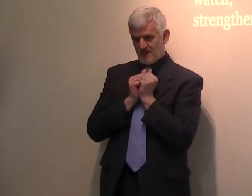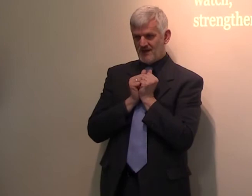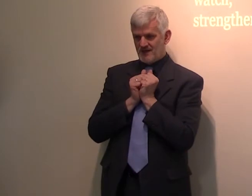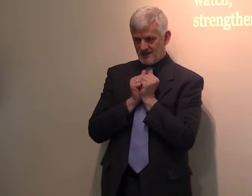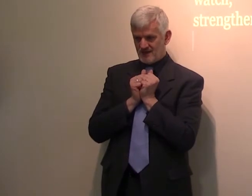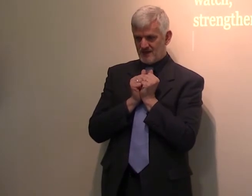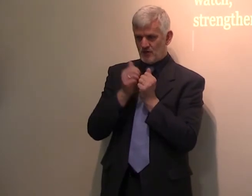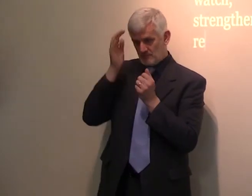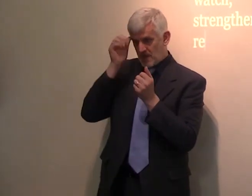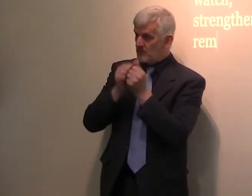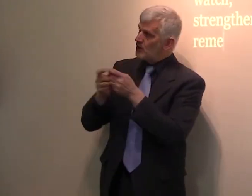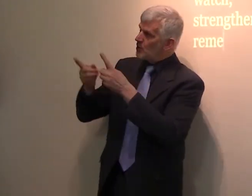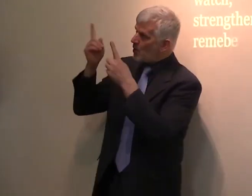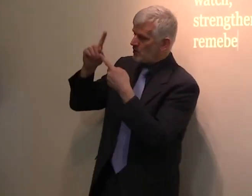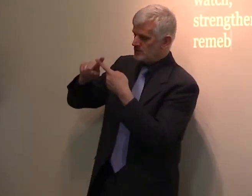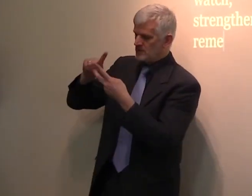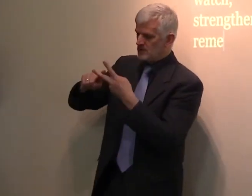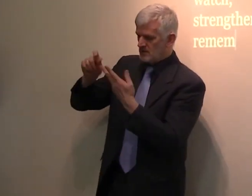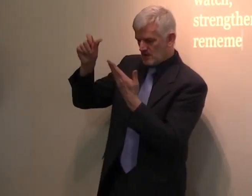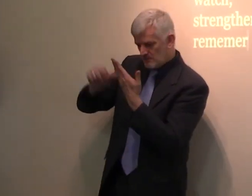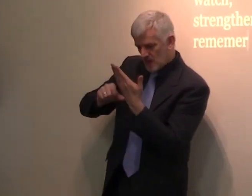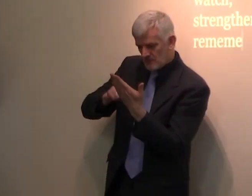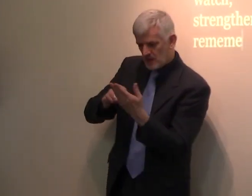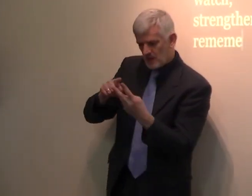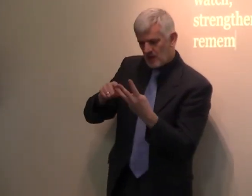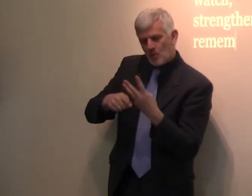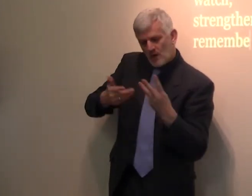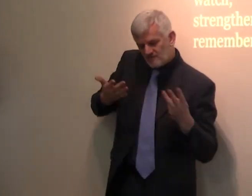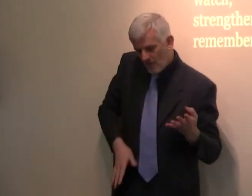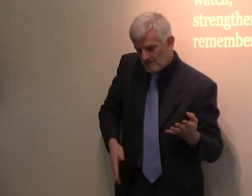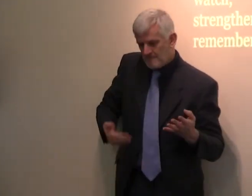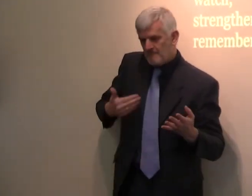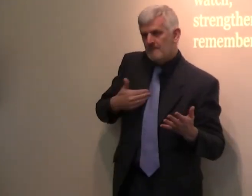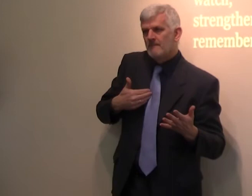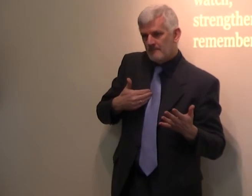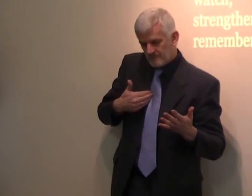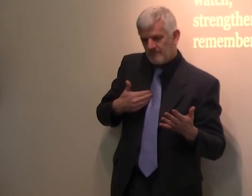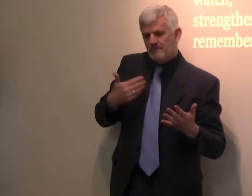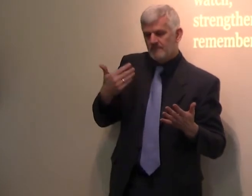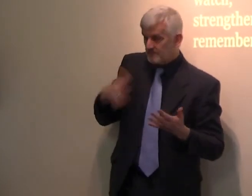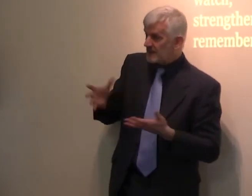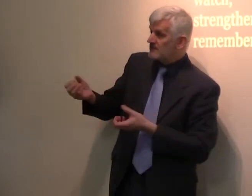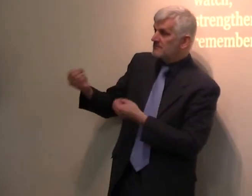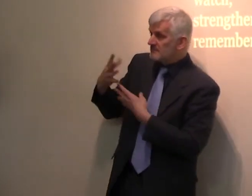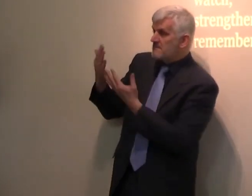Lord. Remember the word. Remember where you have been taken from. Remember what you have received. Remember what you have